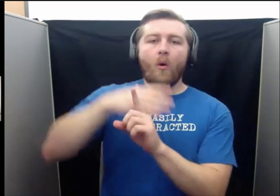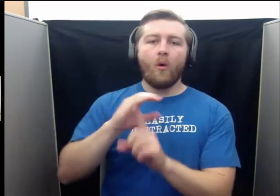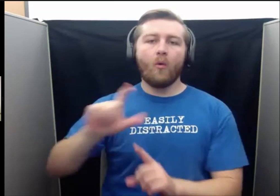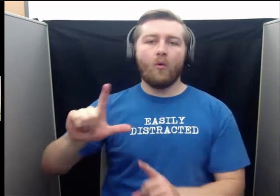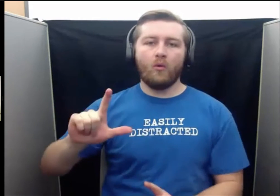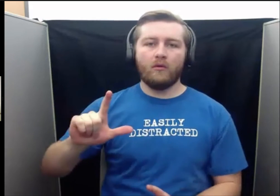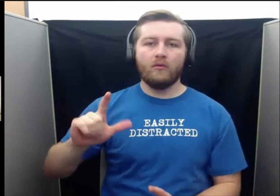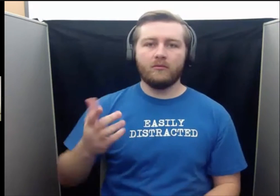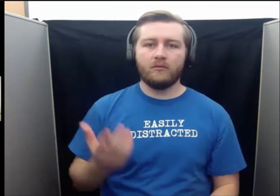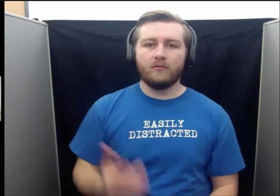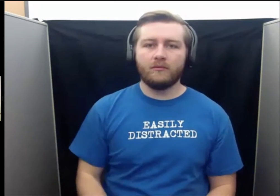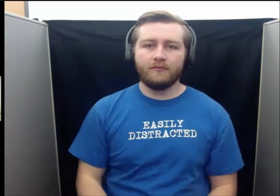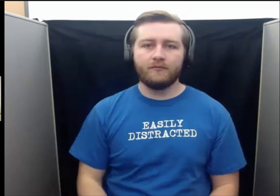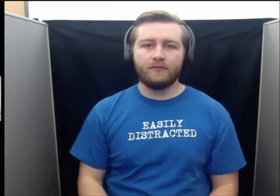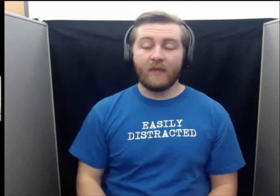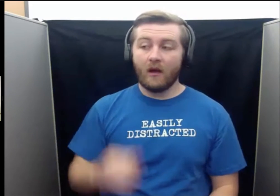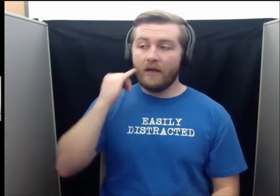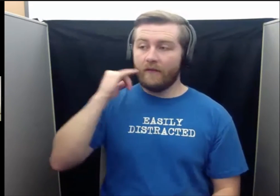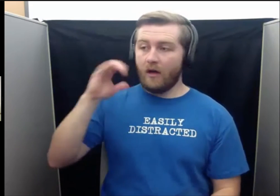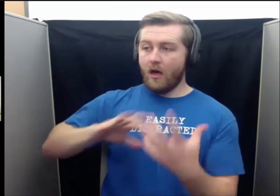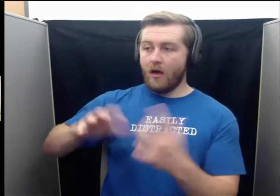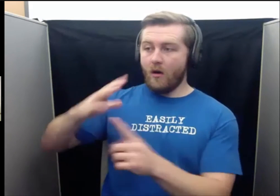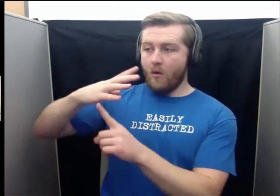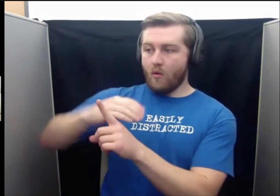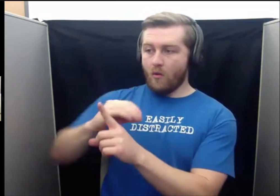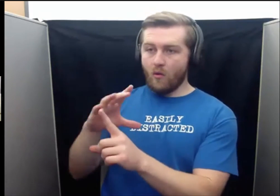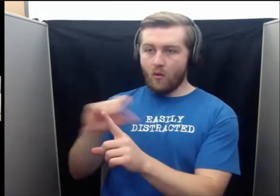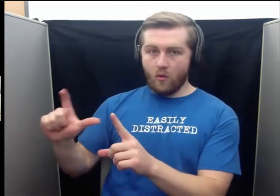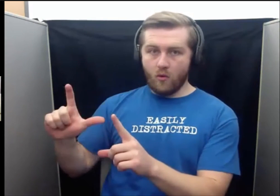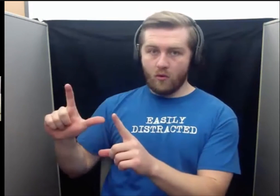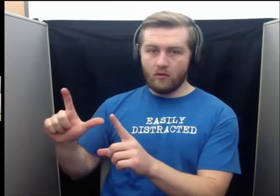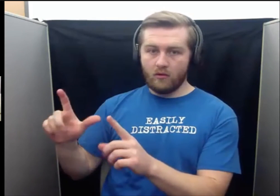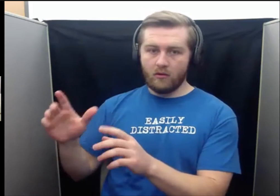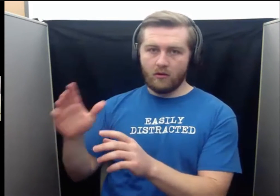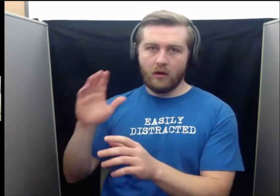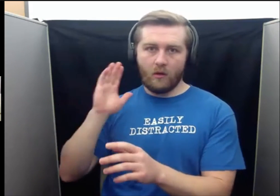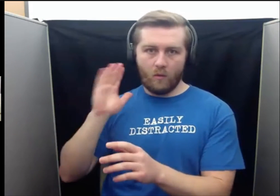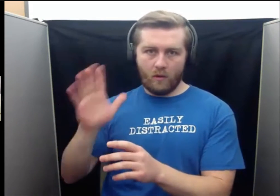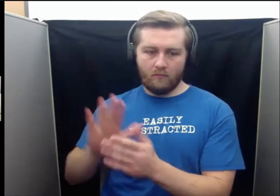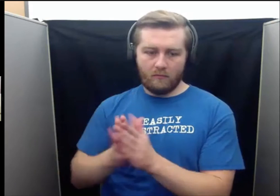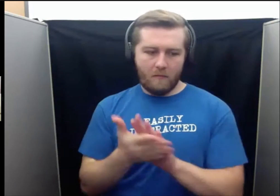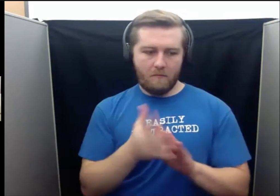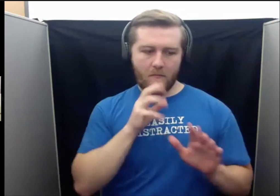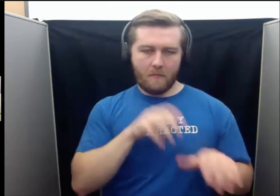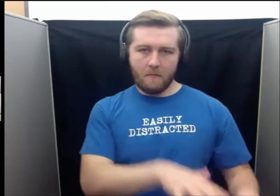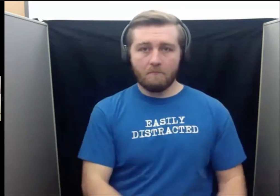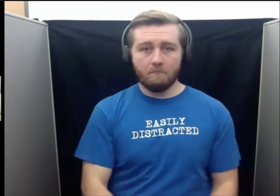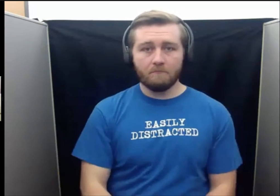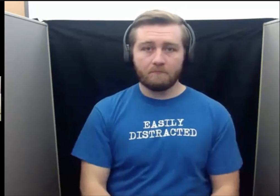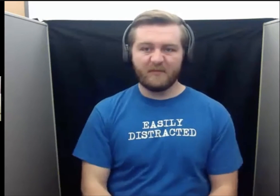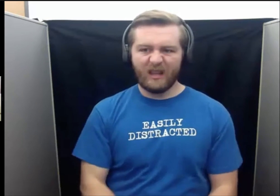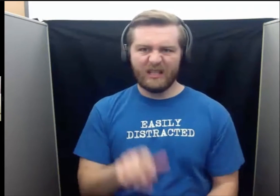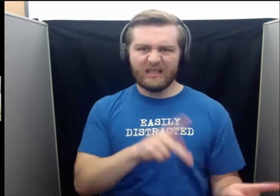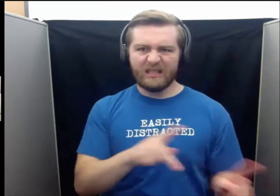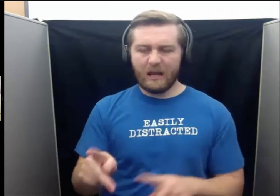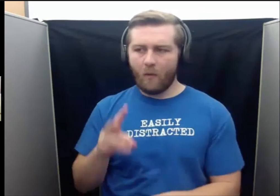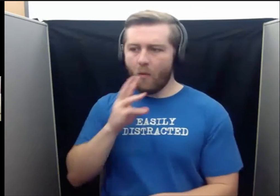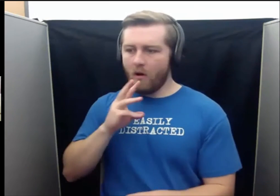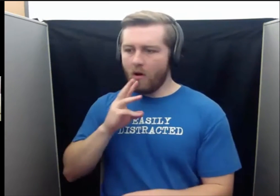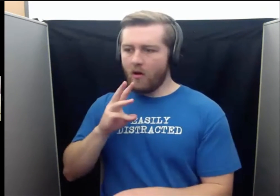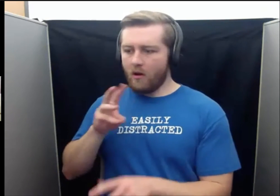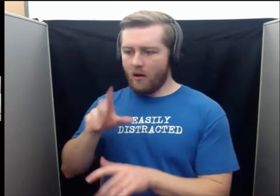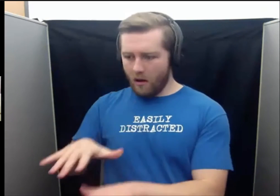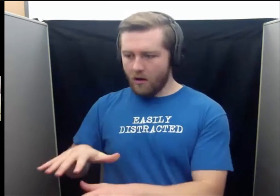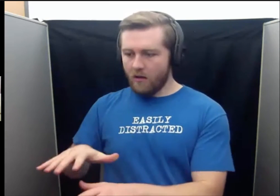turns into solid. Why do you think that the water vapor in the air is collecting on the outside of this Pepsi can?